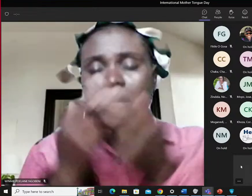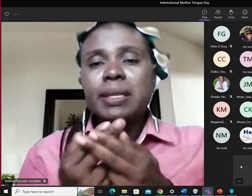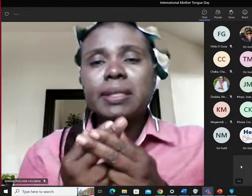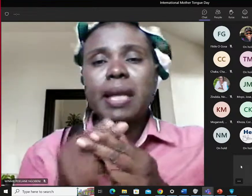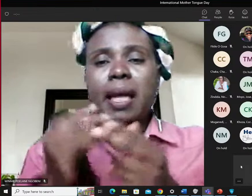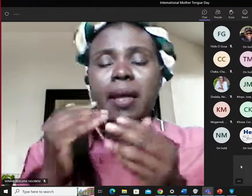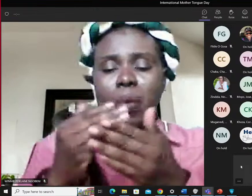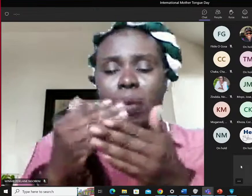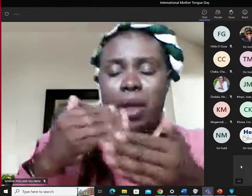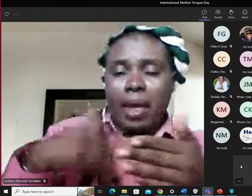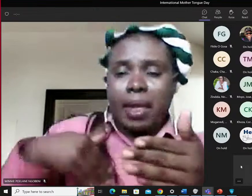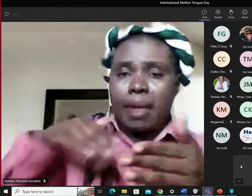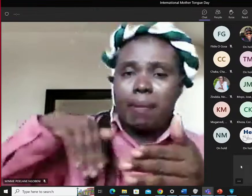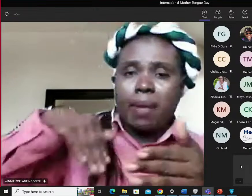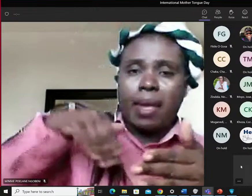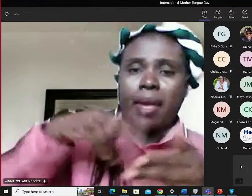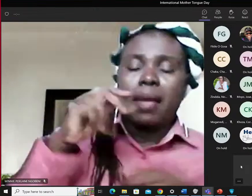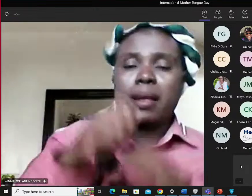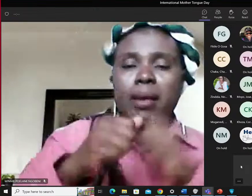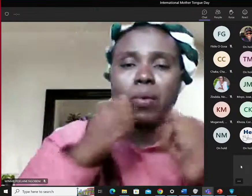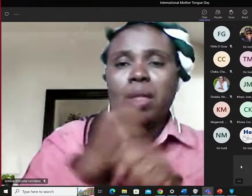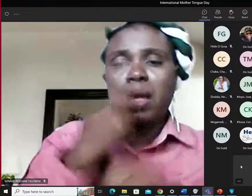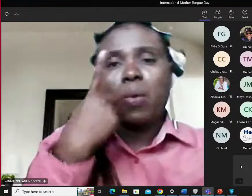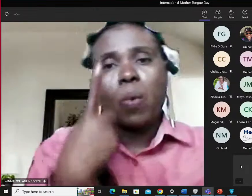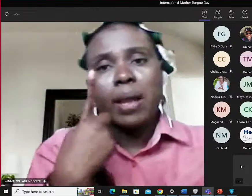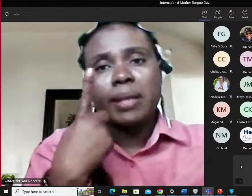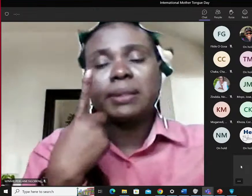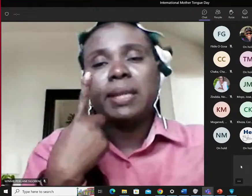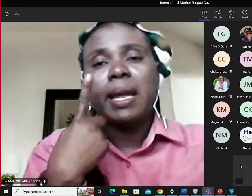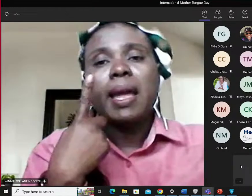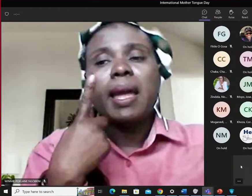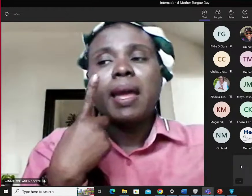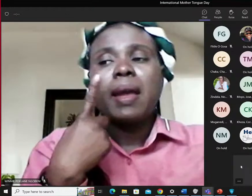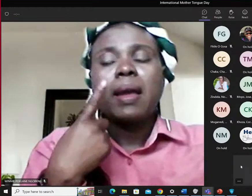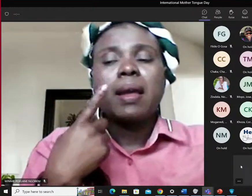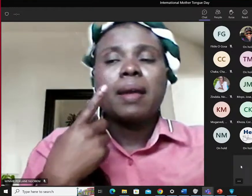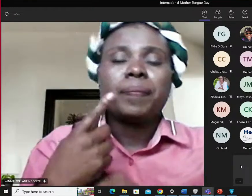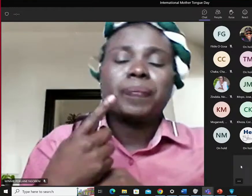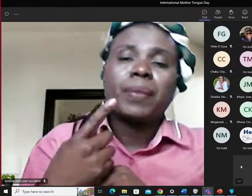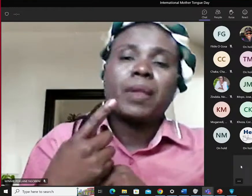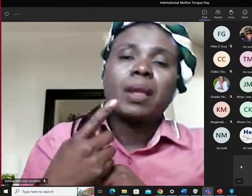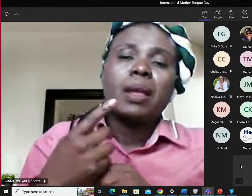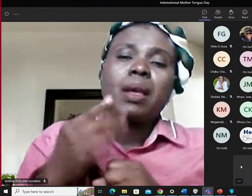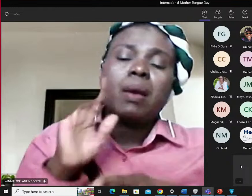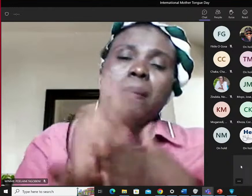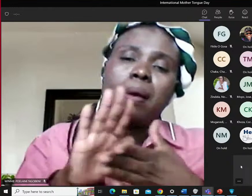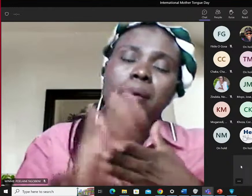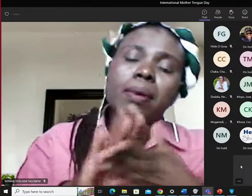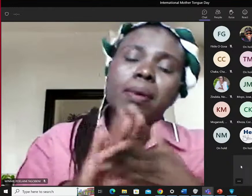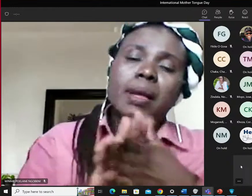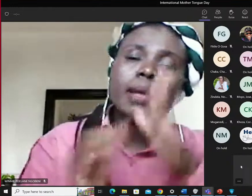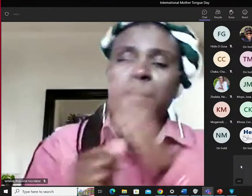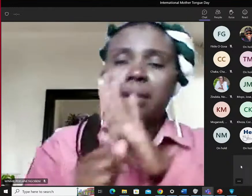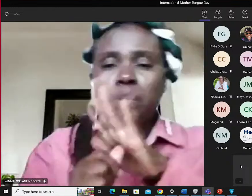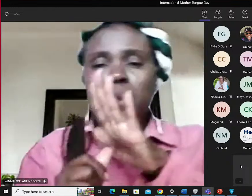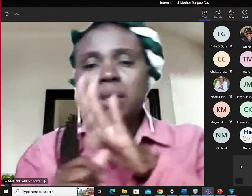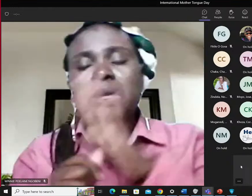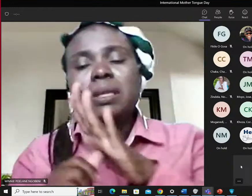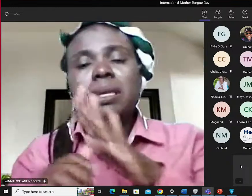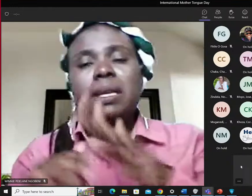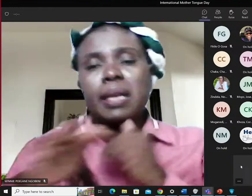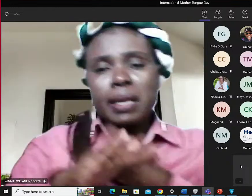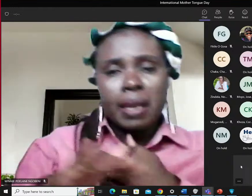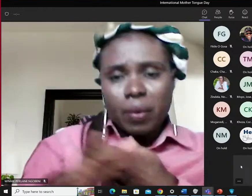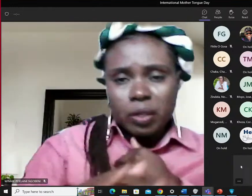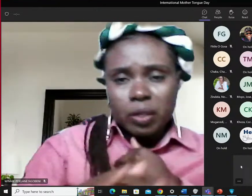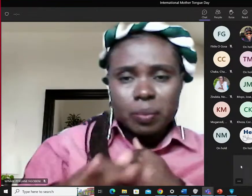but due to a number of sort of reasons that were important in our space that we had to